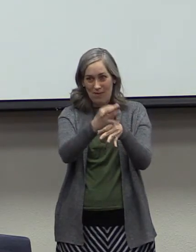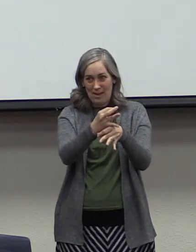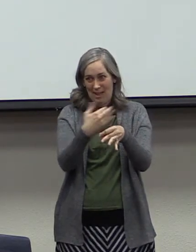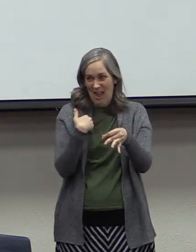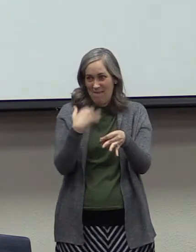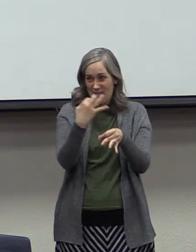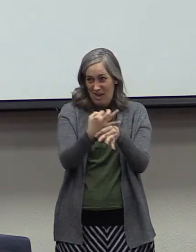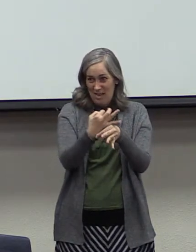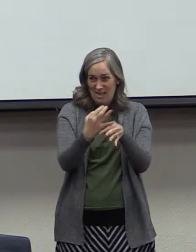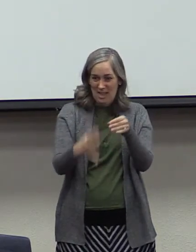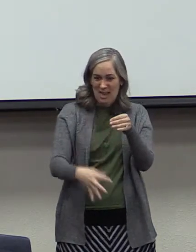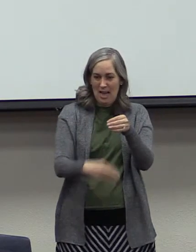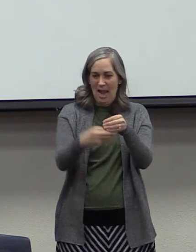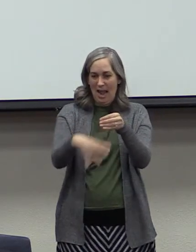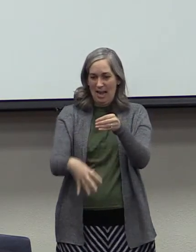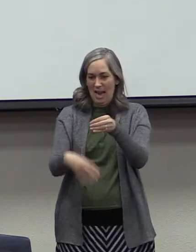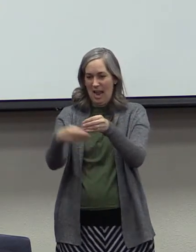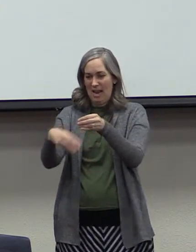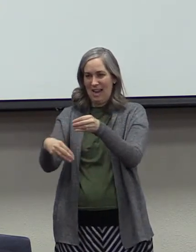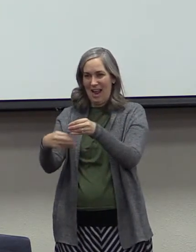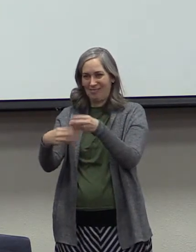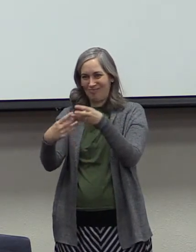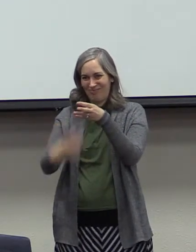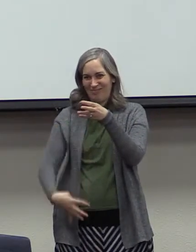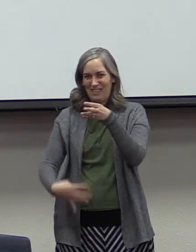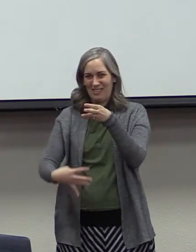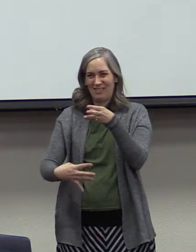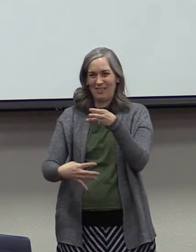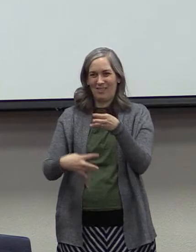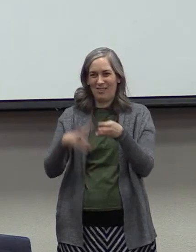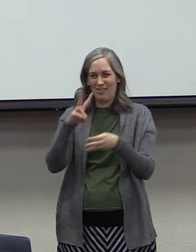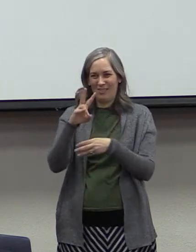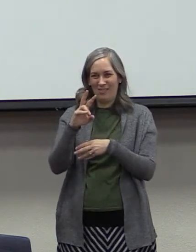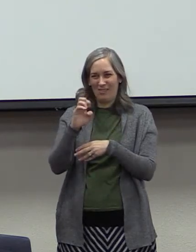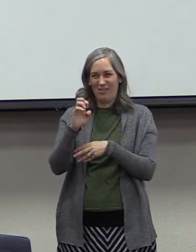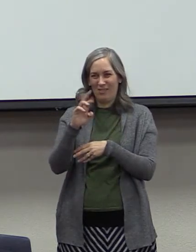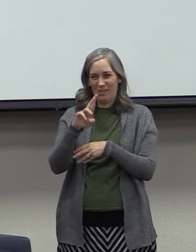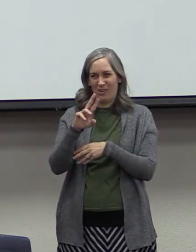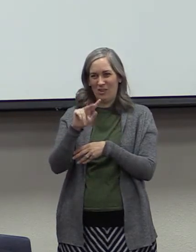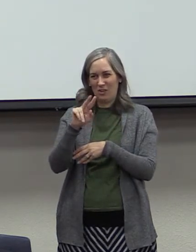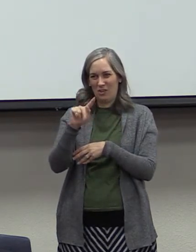several virtues. That's again the word, you do your best, or you be diligent.